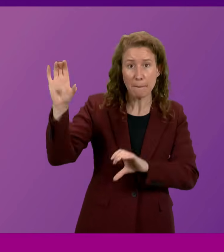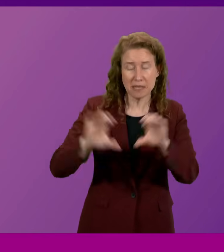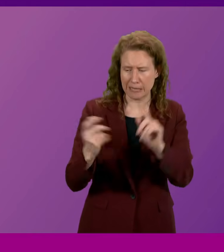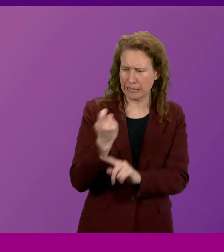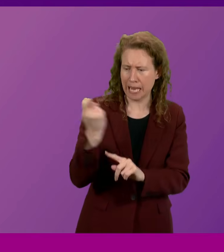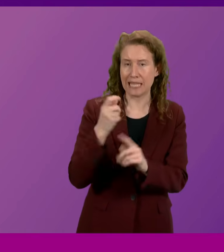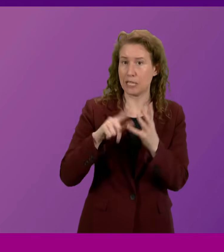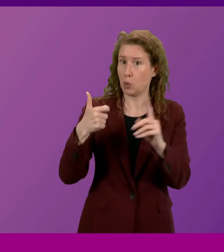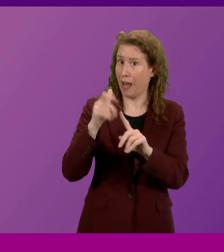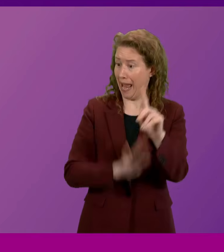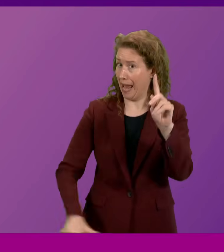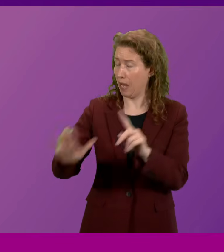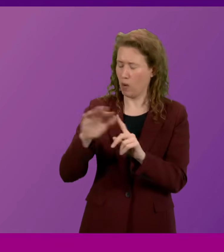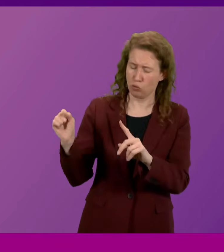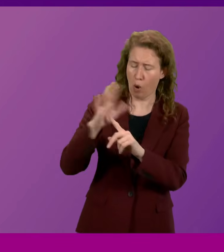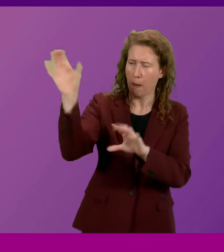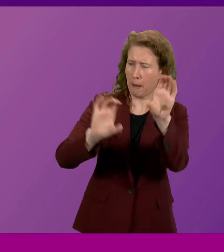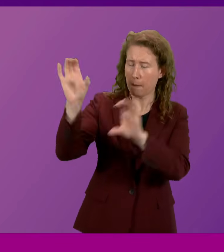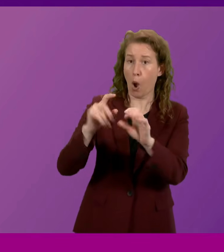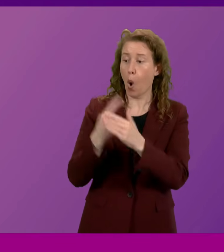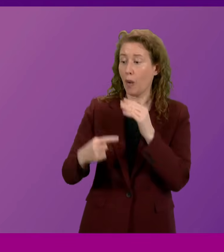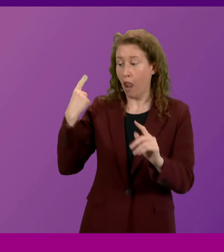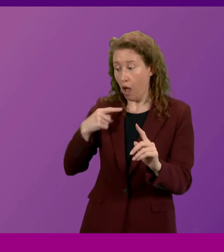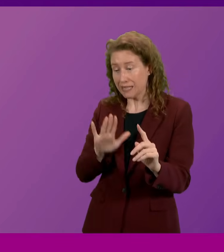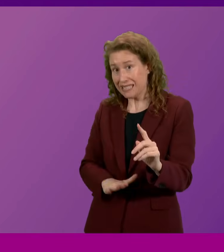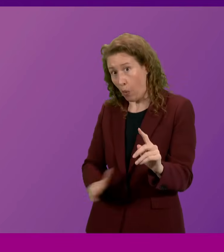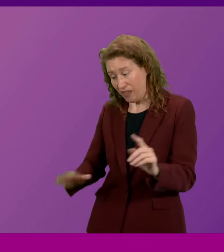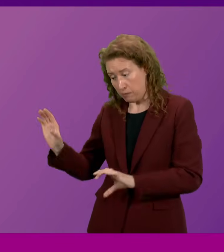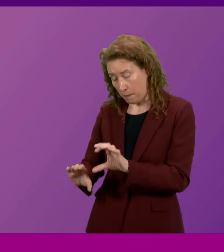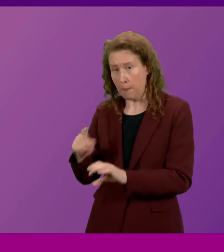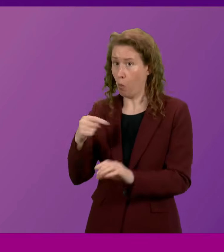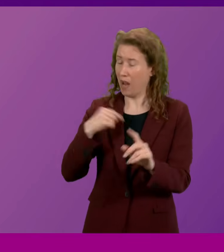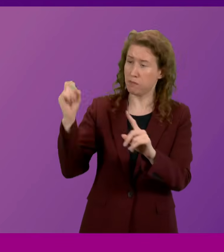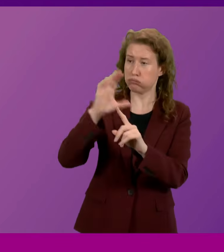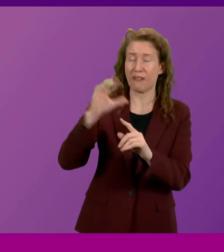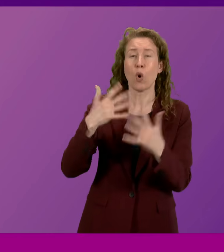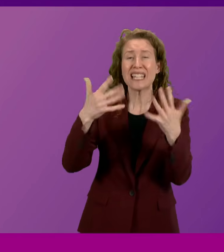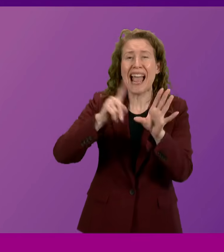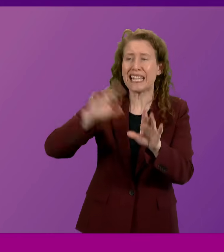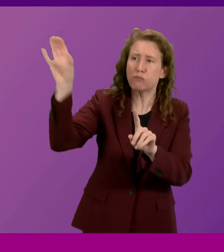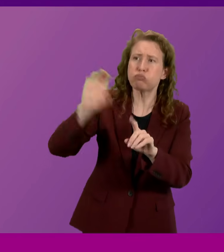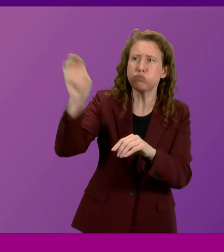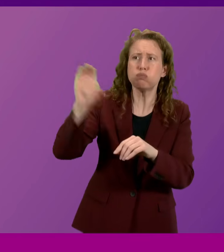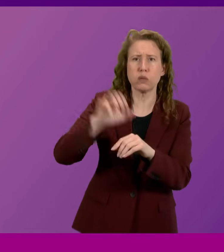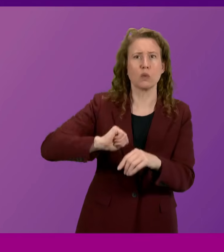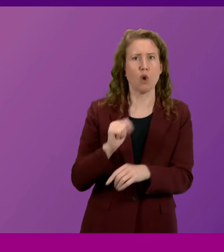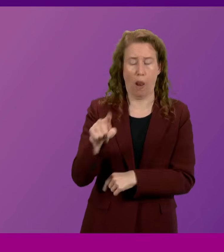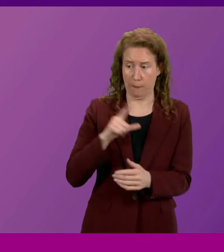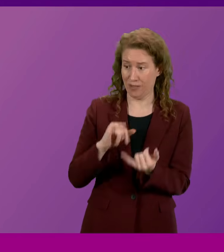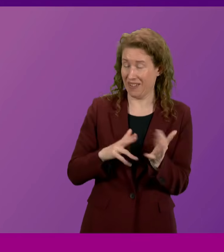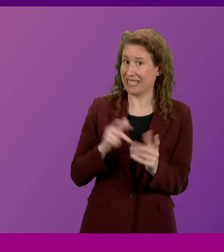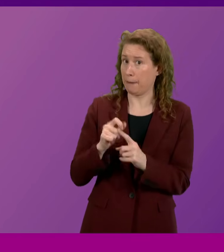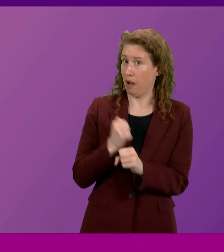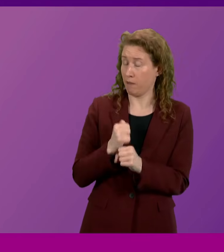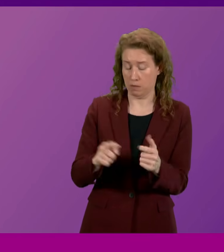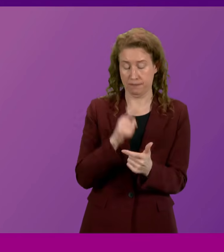successes in the United Kingdom, other than London and the South East. 10 years in a row under this SNP government. We've